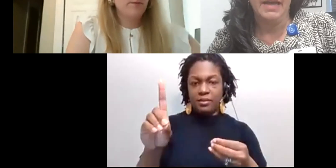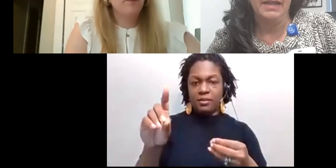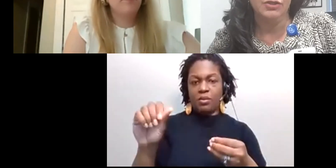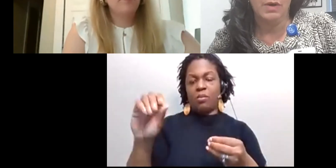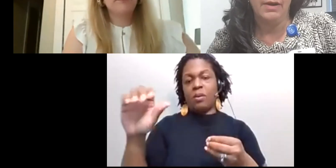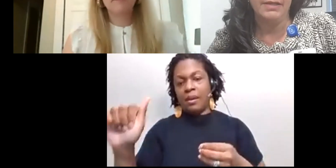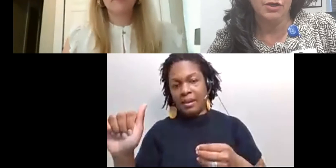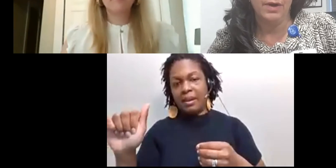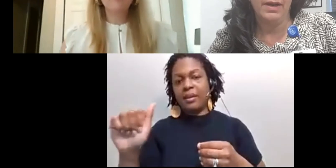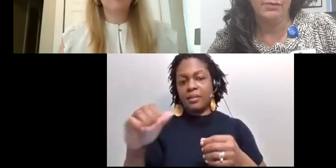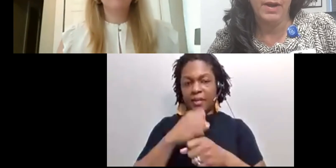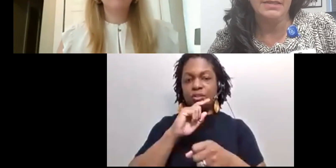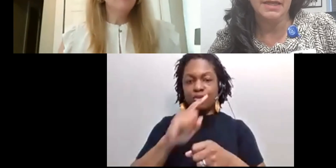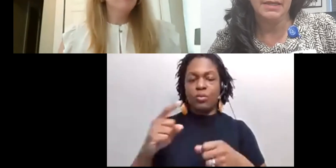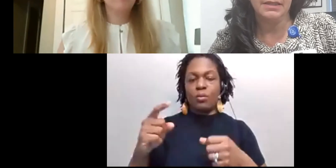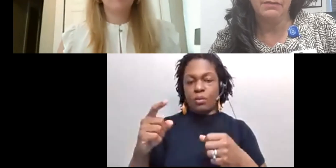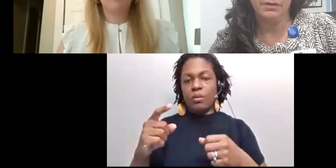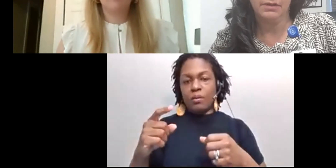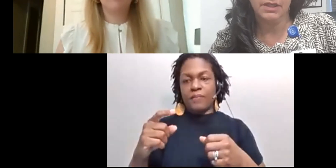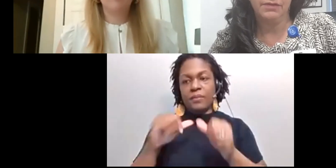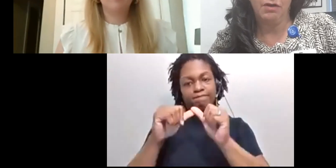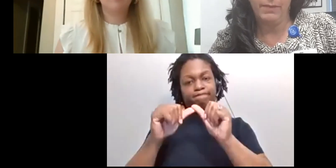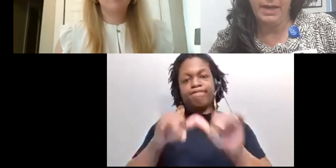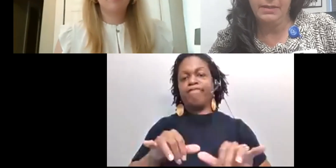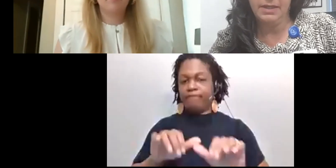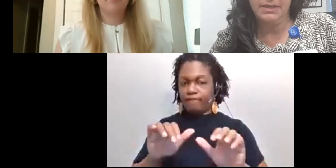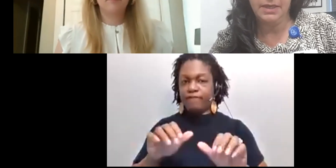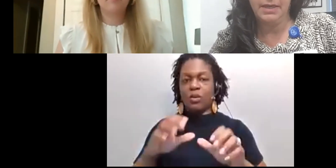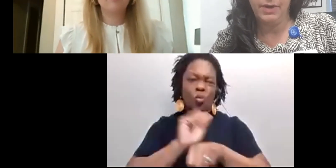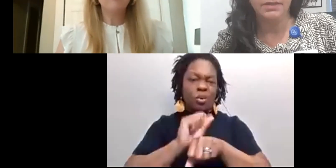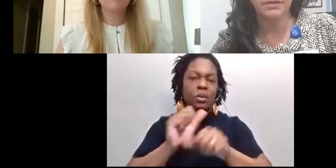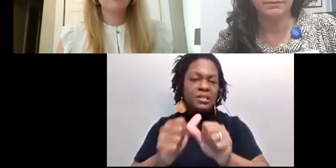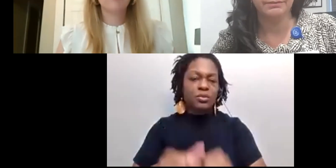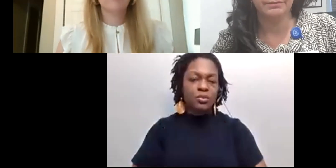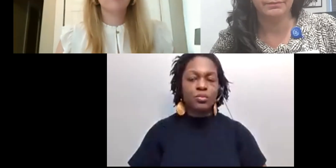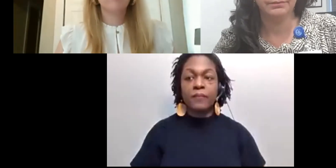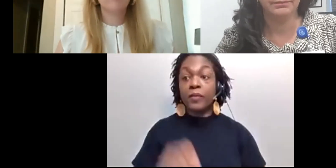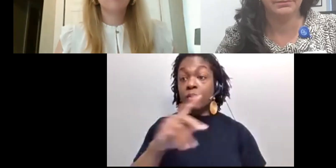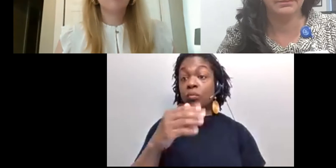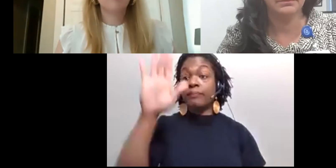And we had Kathy Dwyer has her hand raised, and then Steve Kaufman had his hand raised.